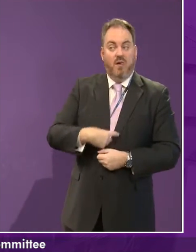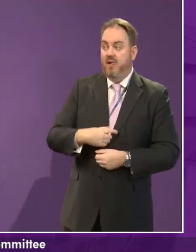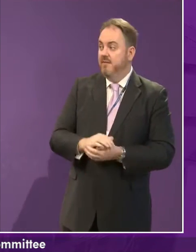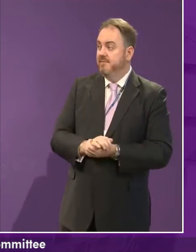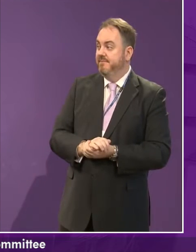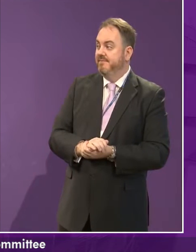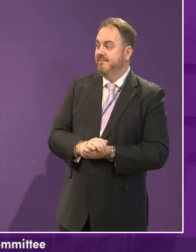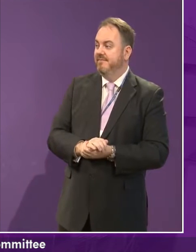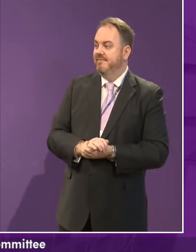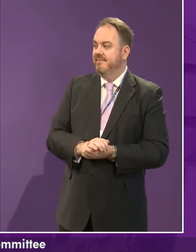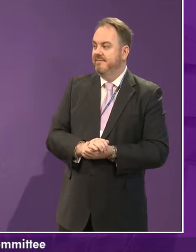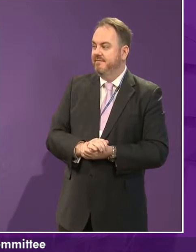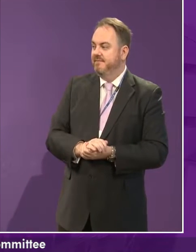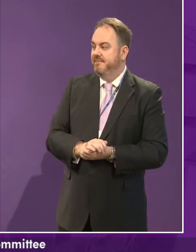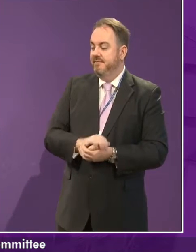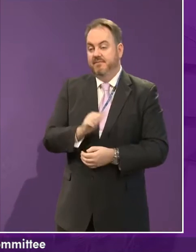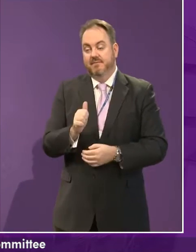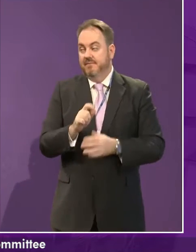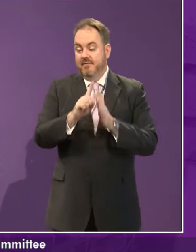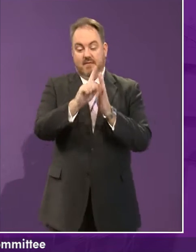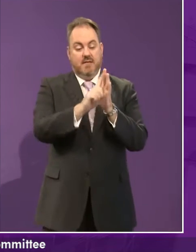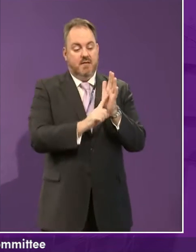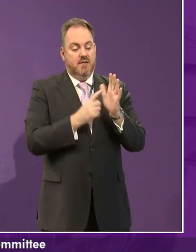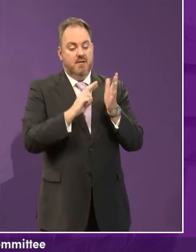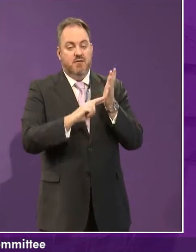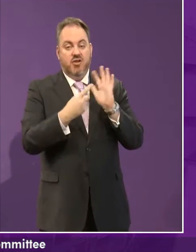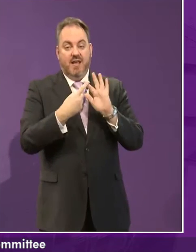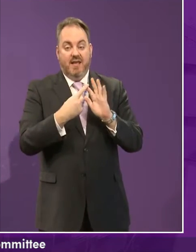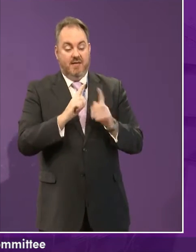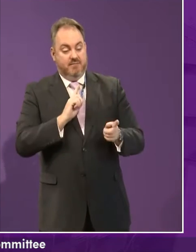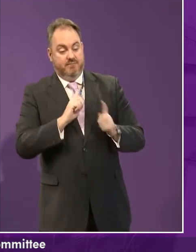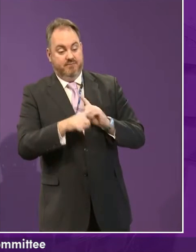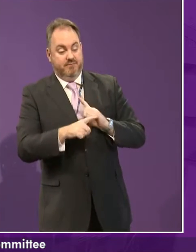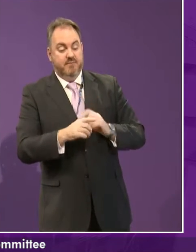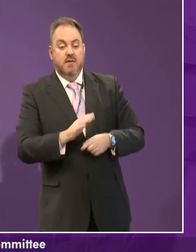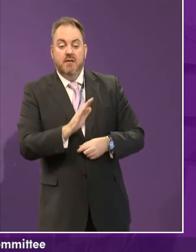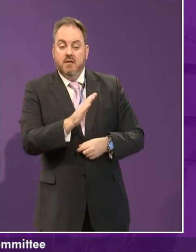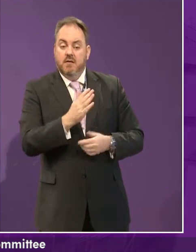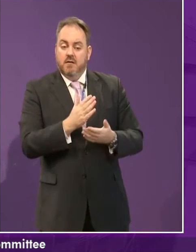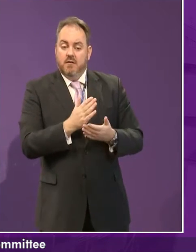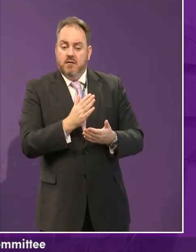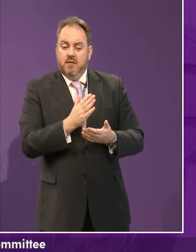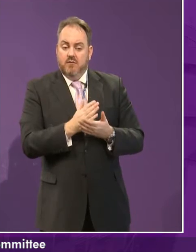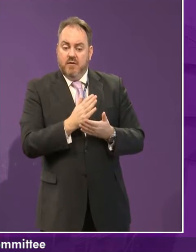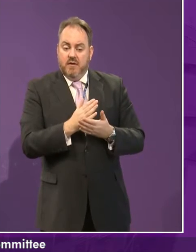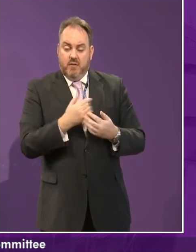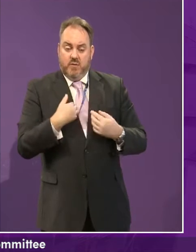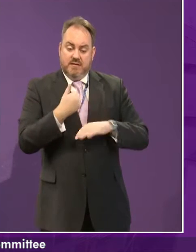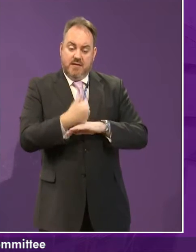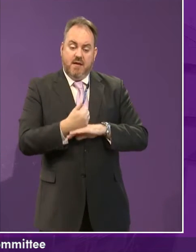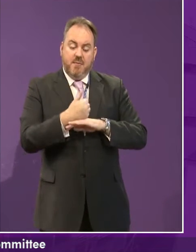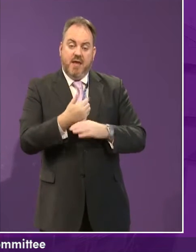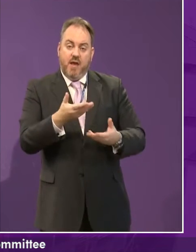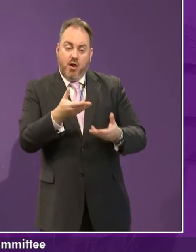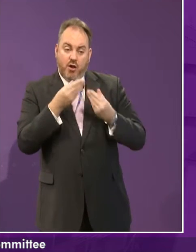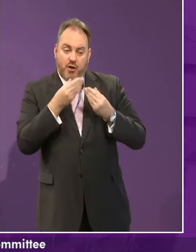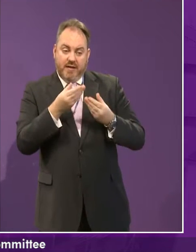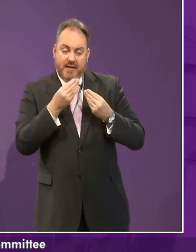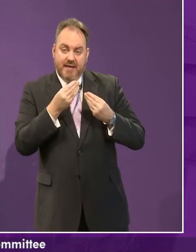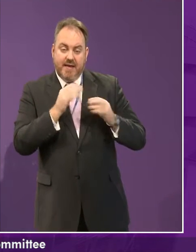Thanks. Yes, similarly, we have a learning and teaching conference every year,